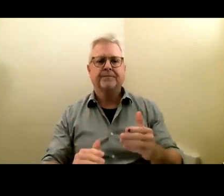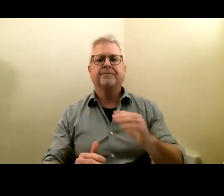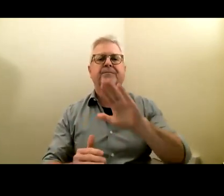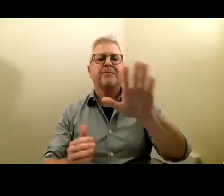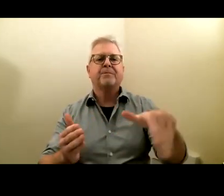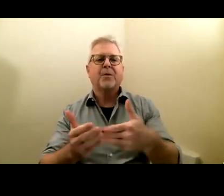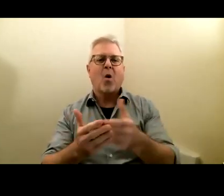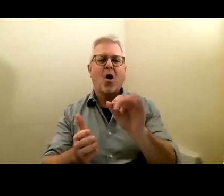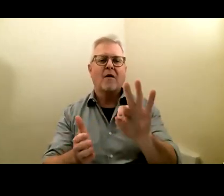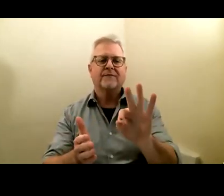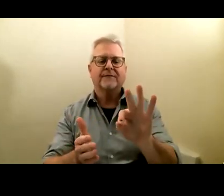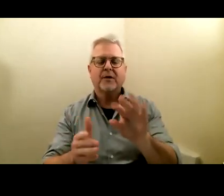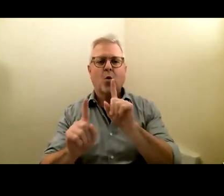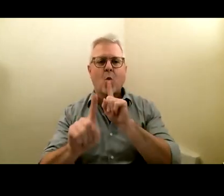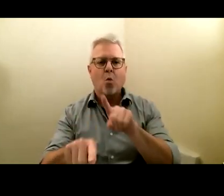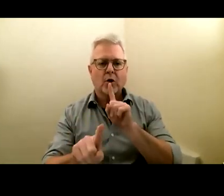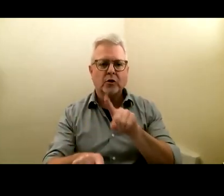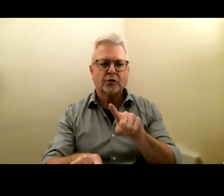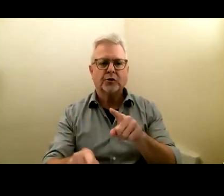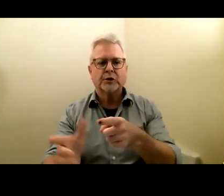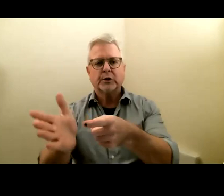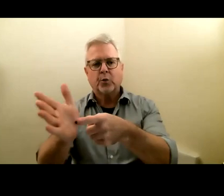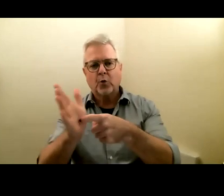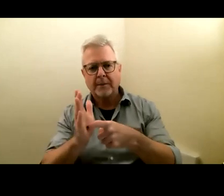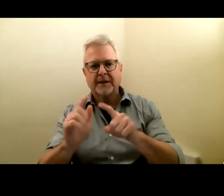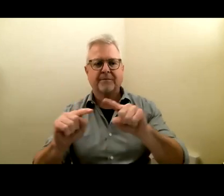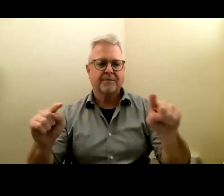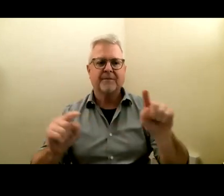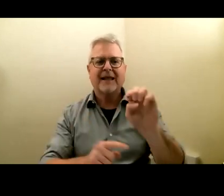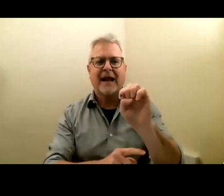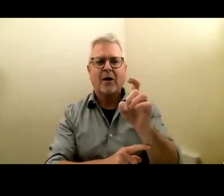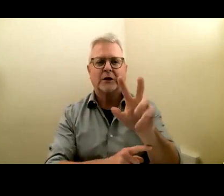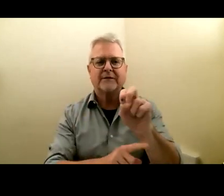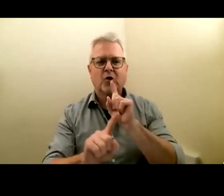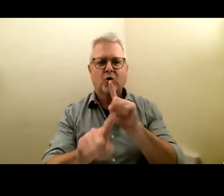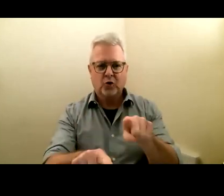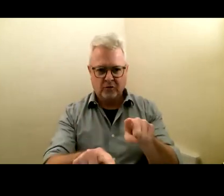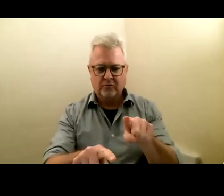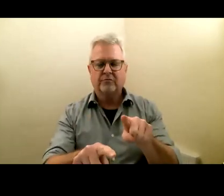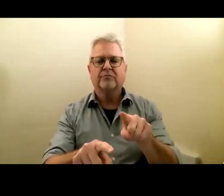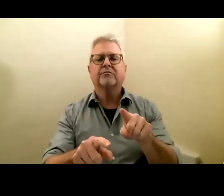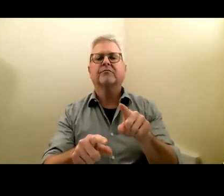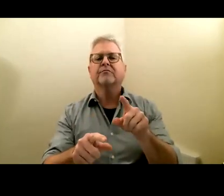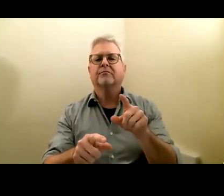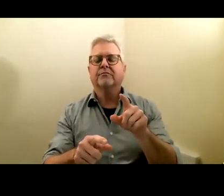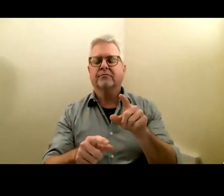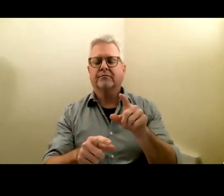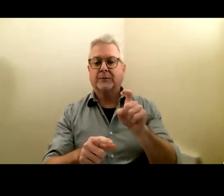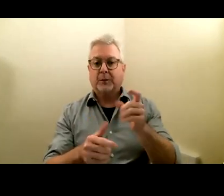And that's we're communicating to the community, the orders, the requirements.